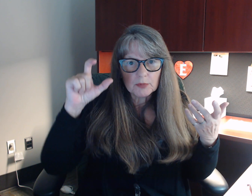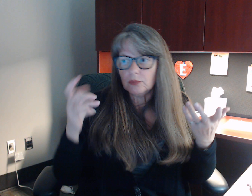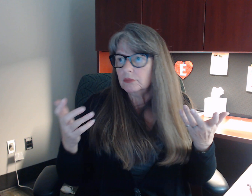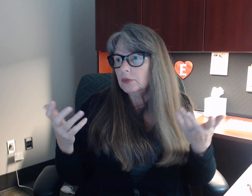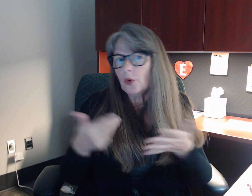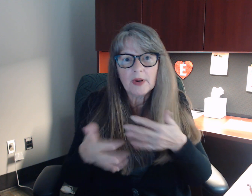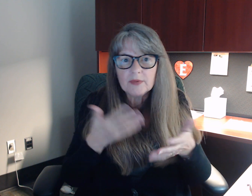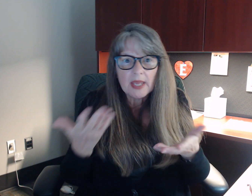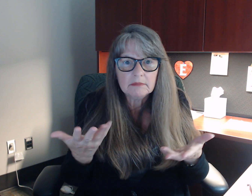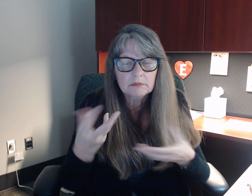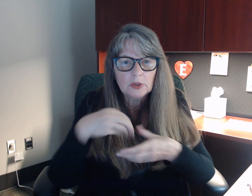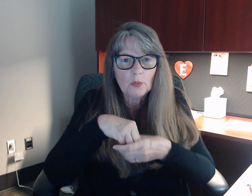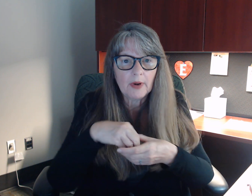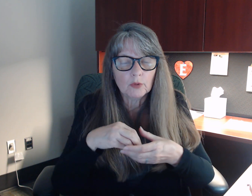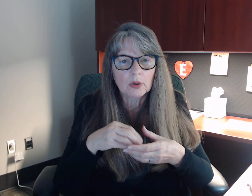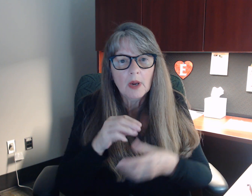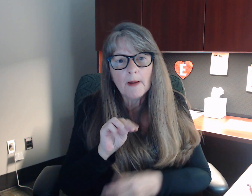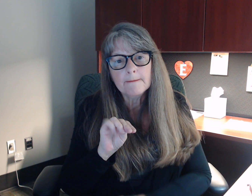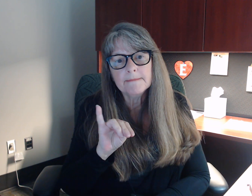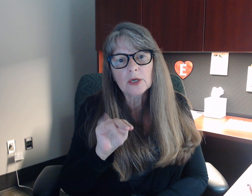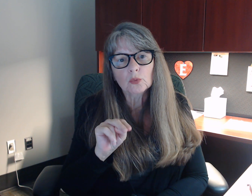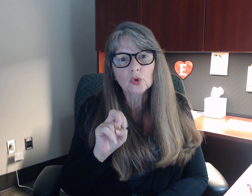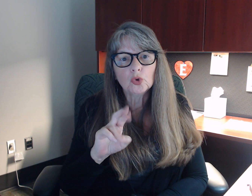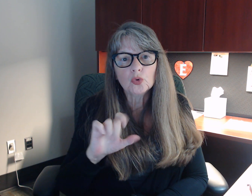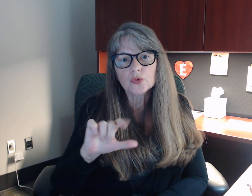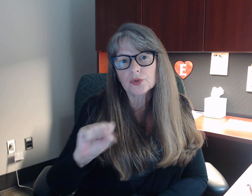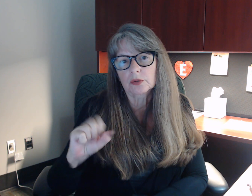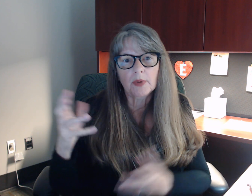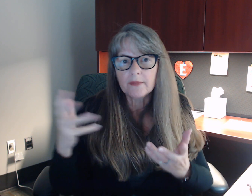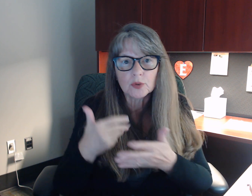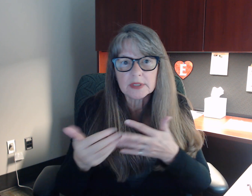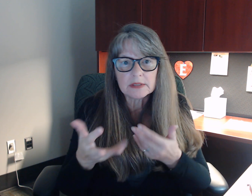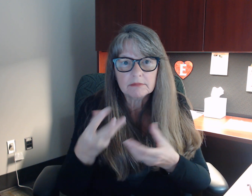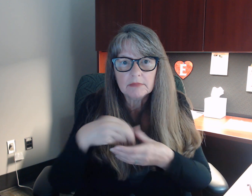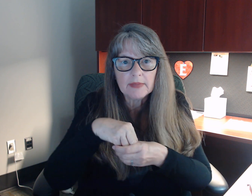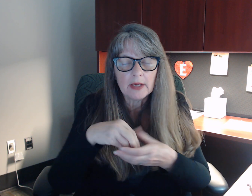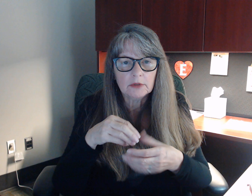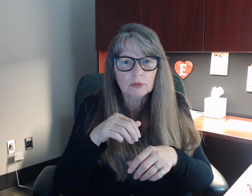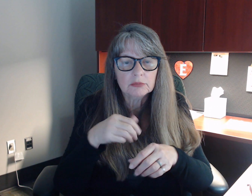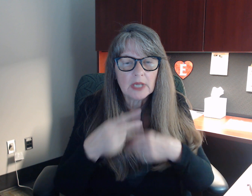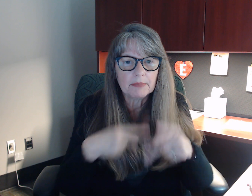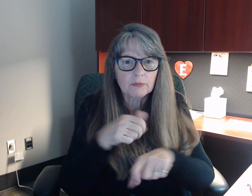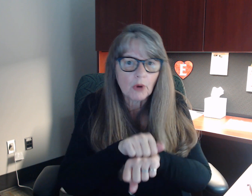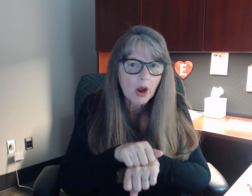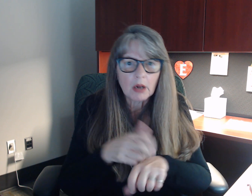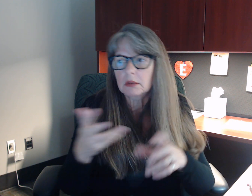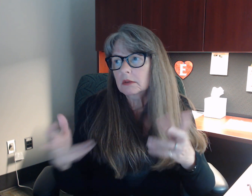moon. Whatever that, whatever minerals or whatever is in that, type of rock or